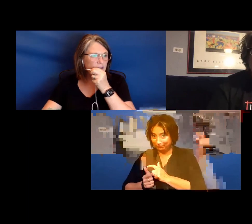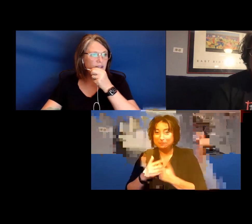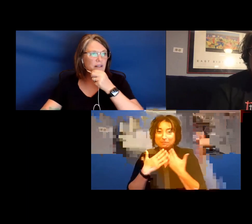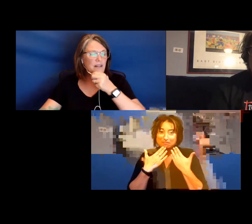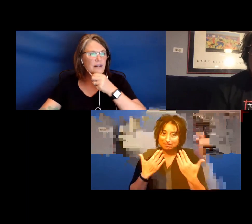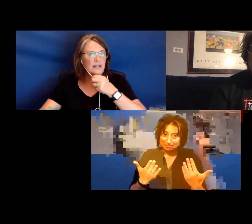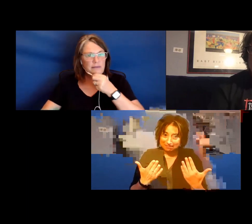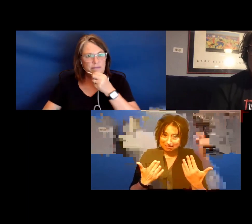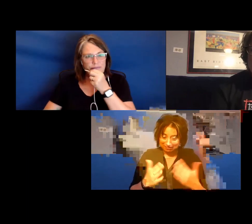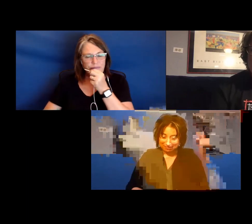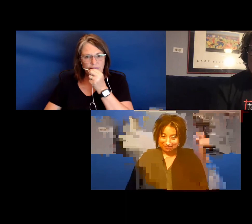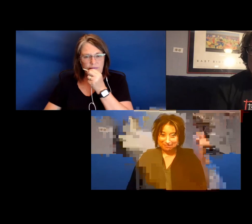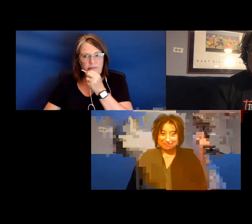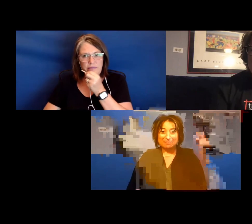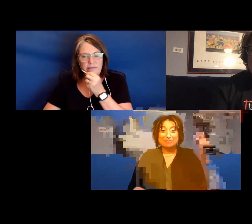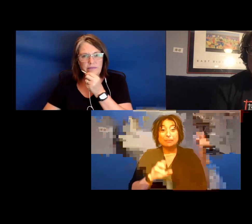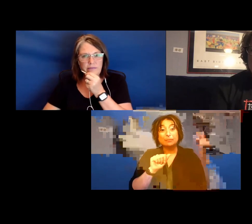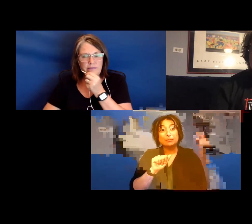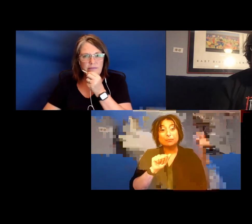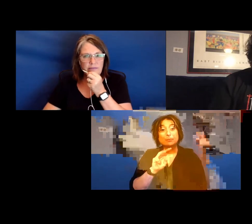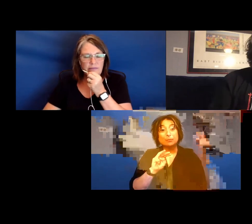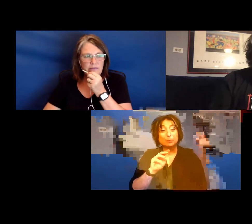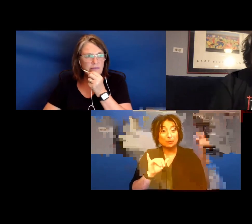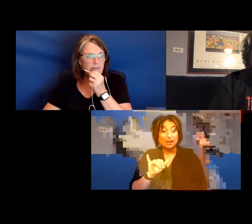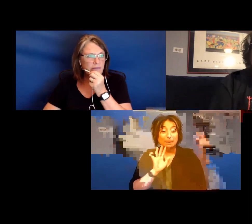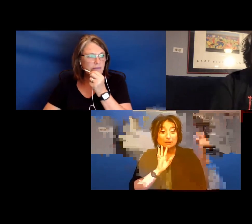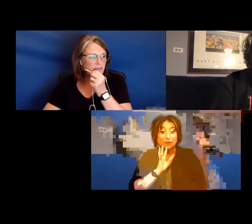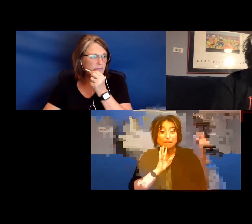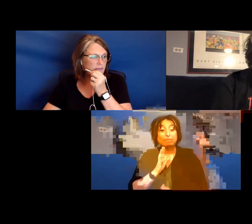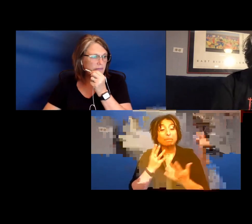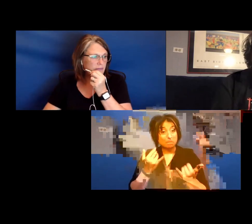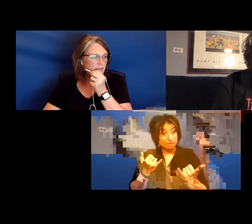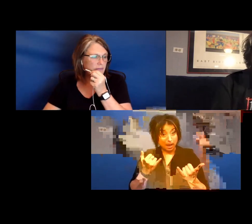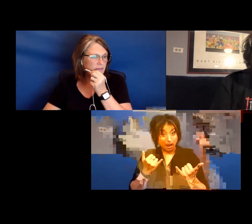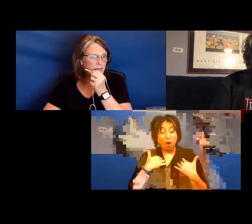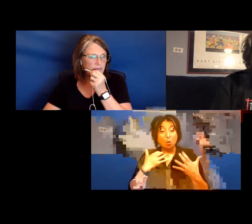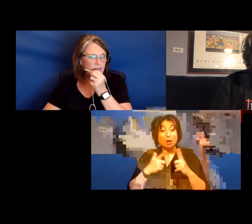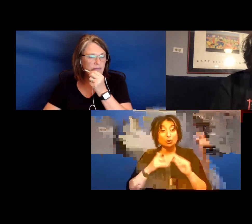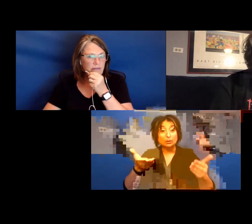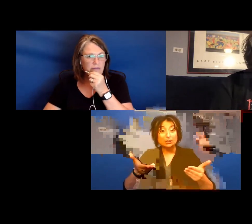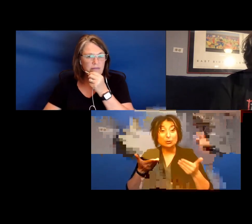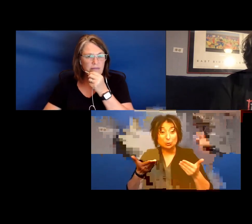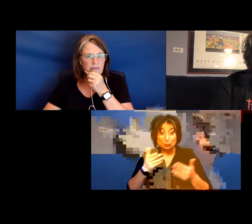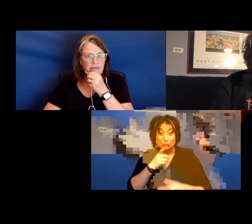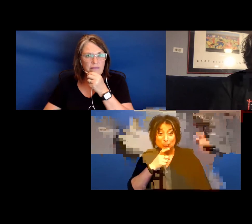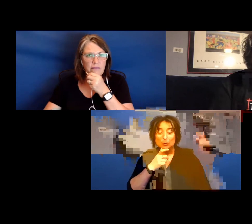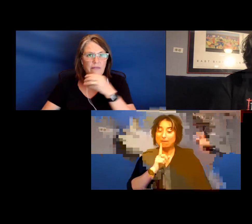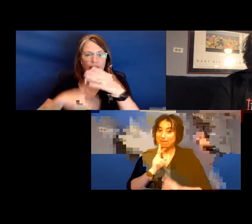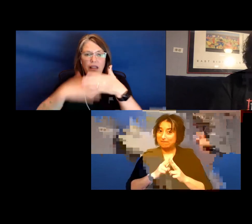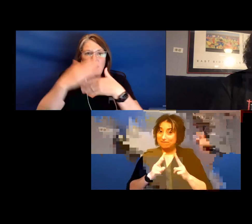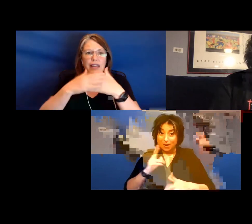yes. So this next person I would like to introduce, I'm really